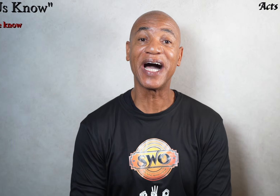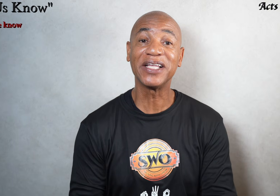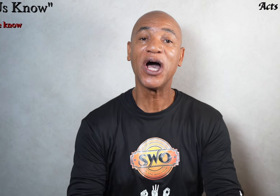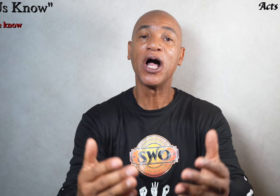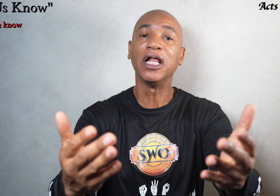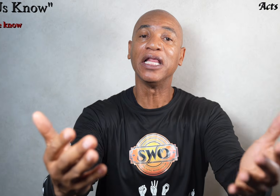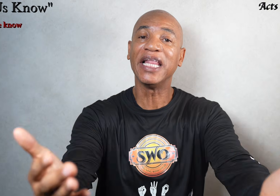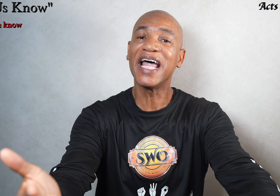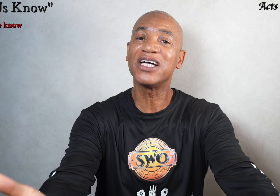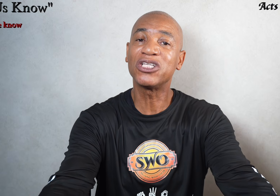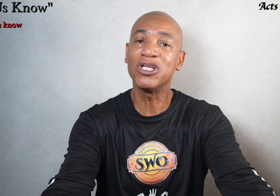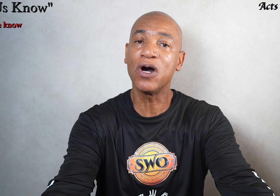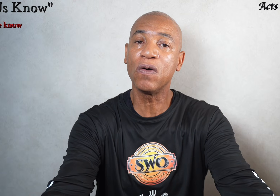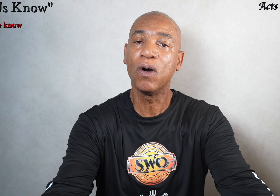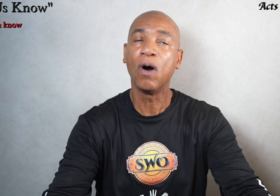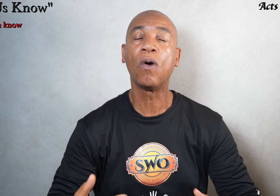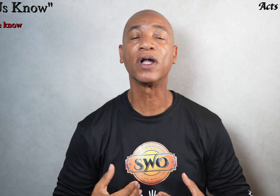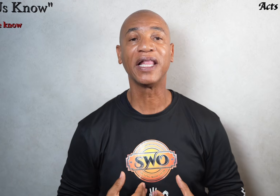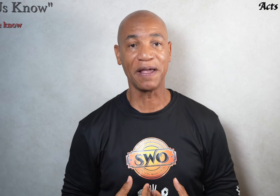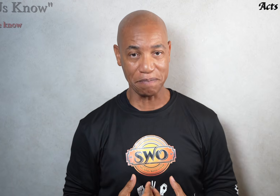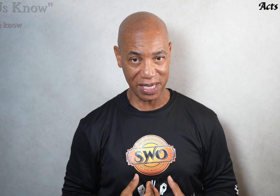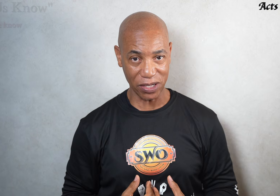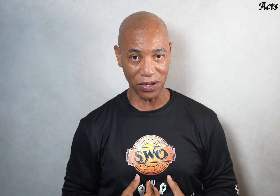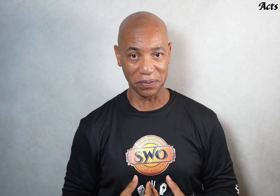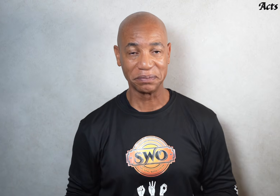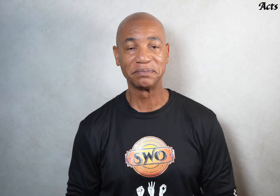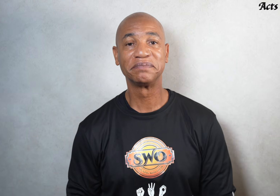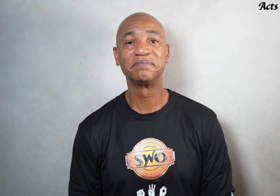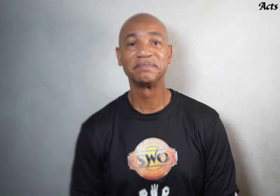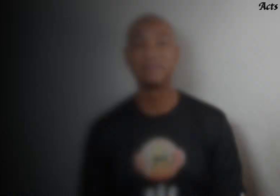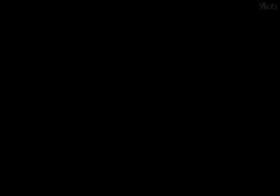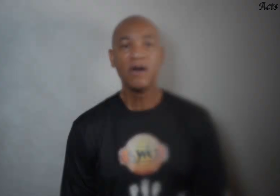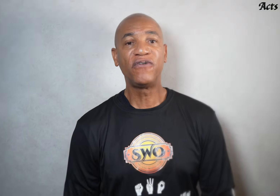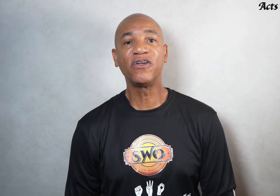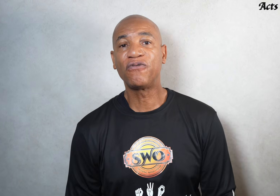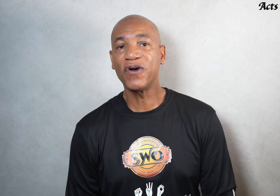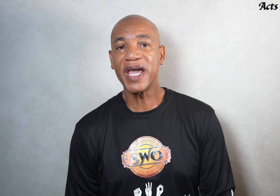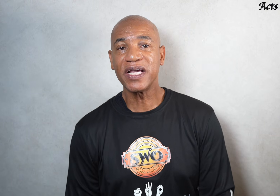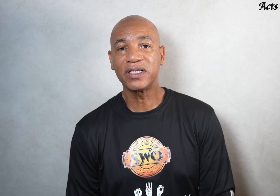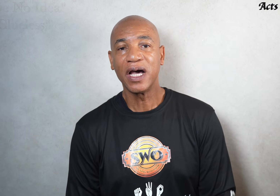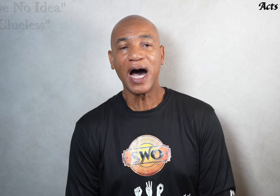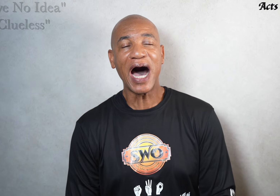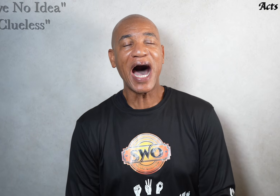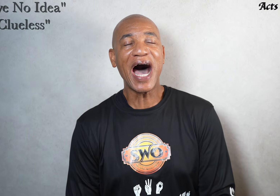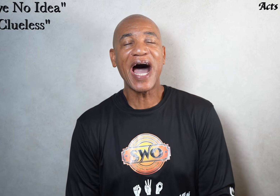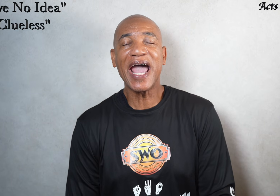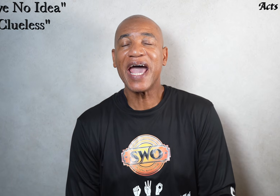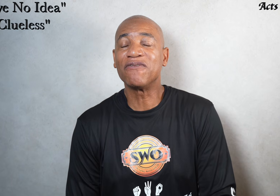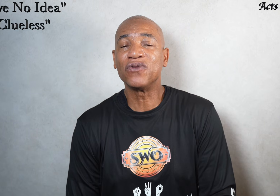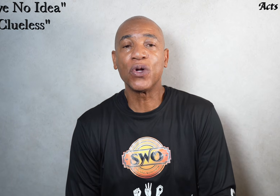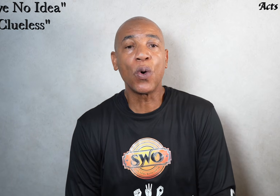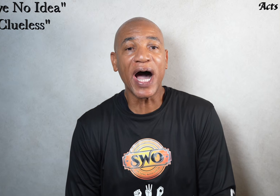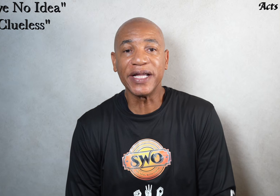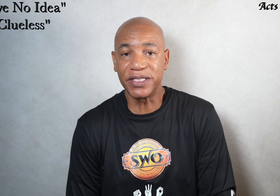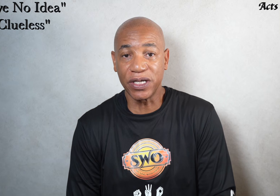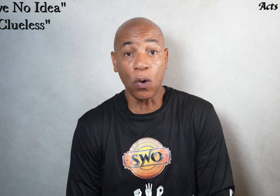sign let us know or let me know. For the phrase, I have no idea or